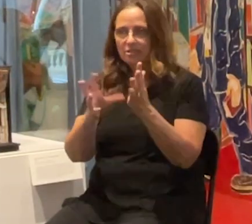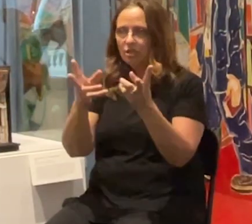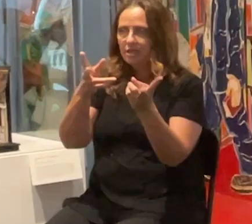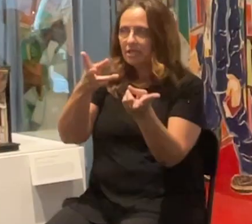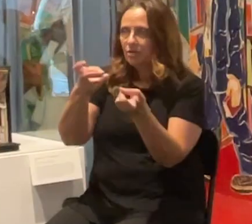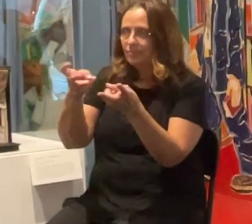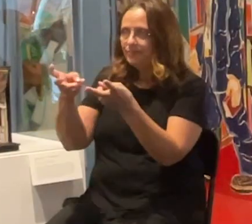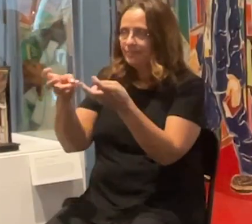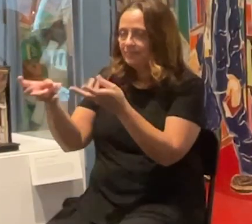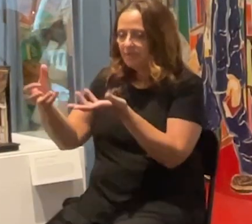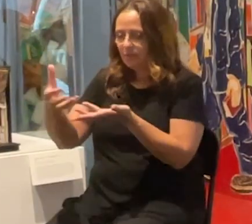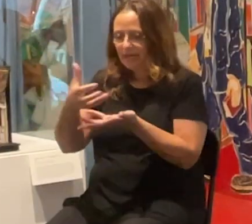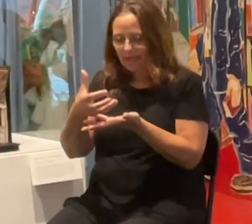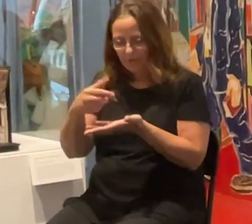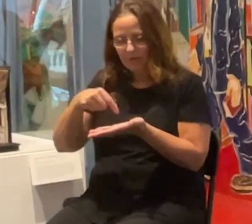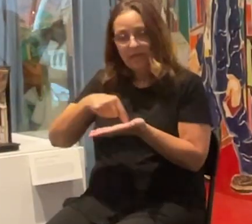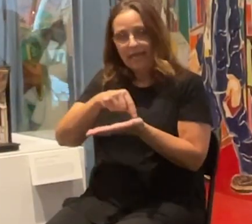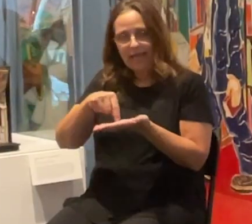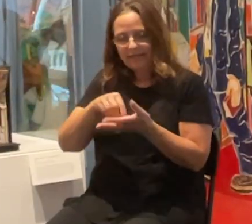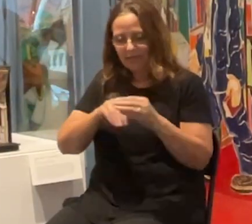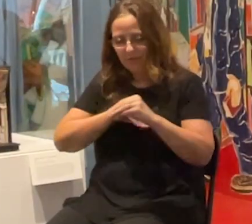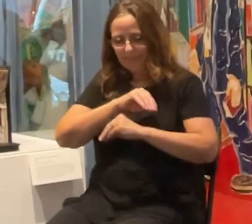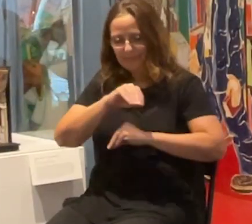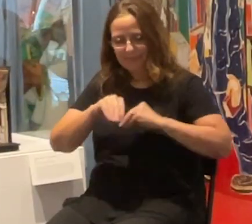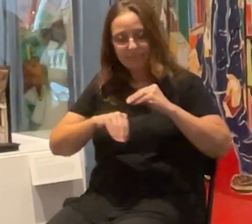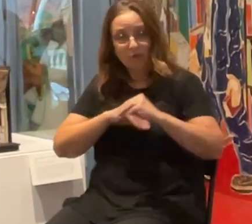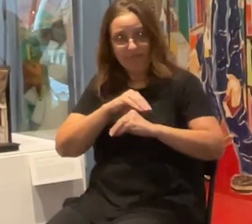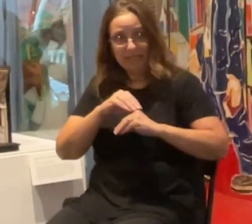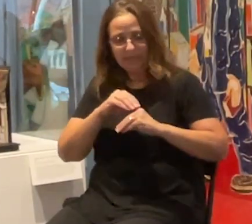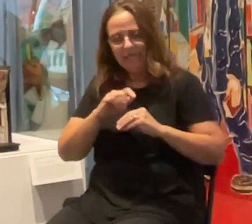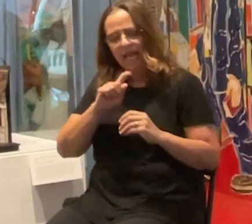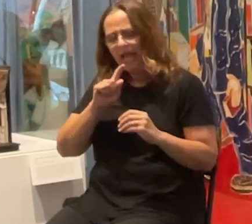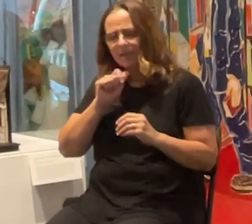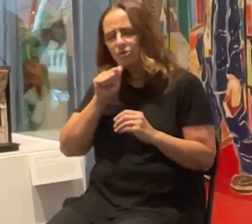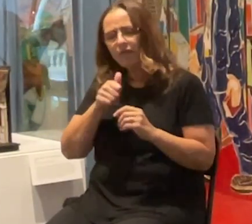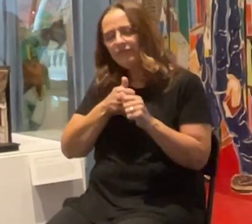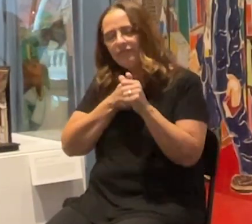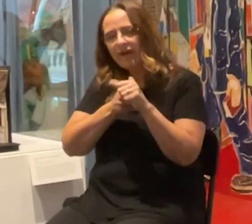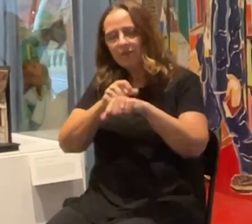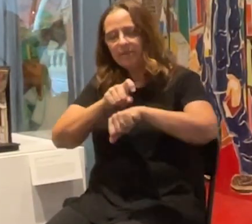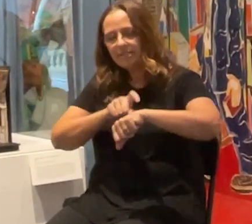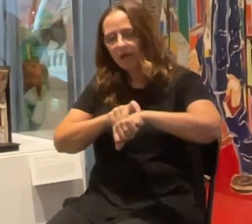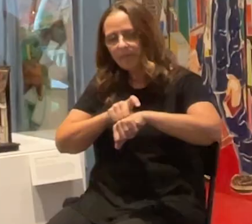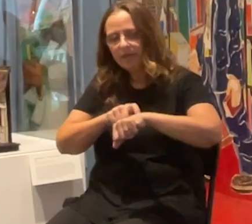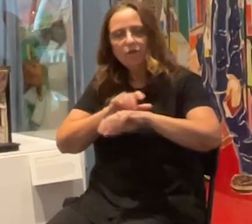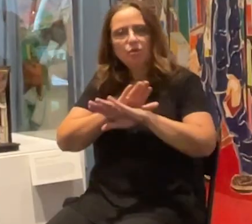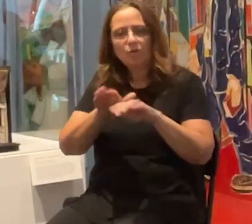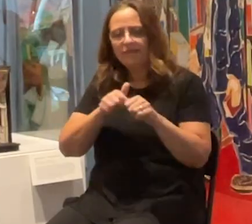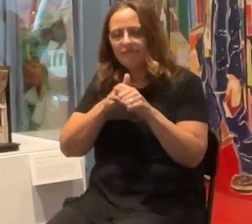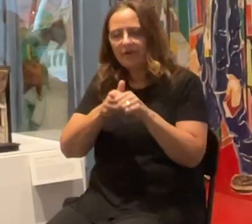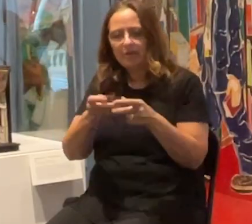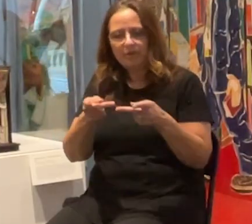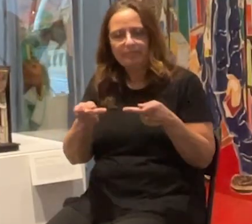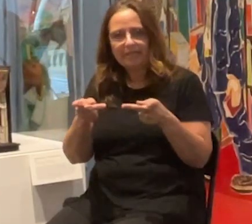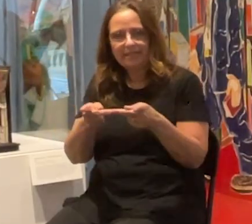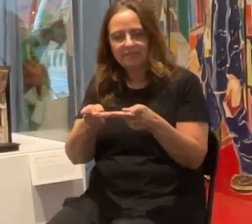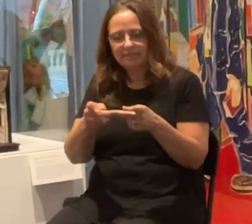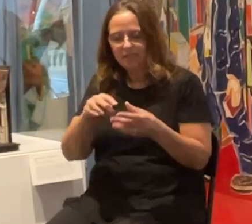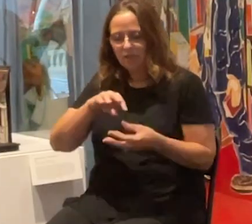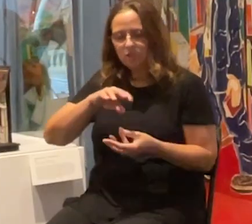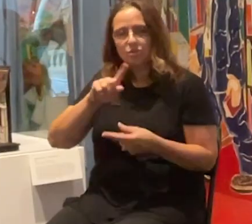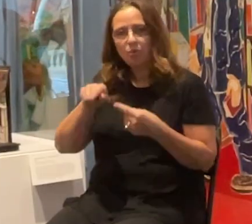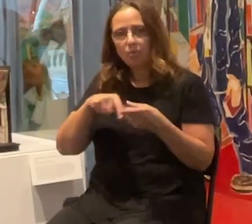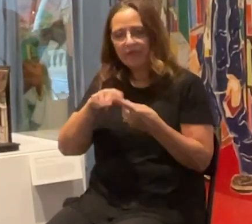way that is not so specific, like time specific or place specific and context. So everything gets a little